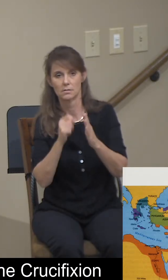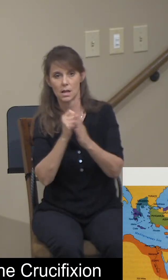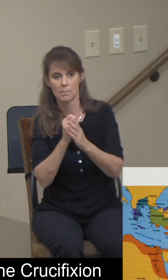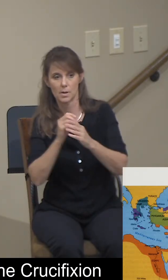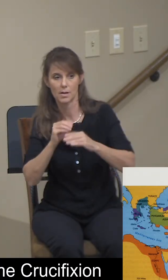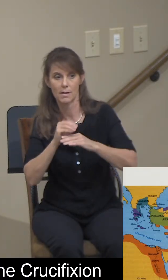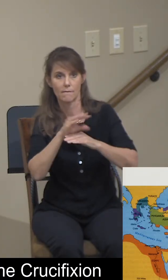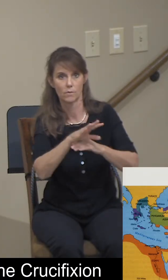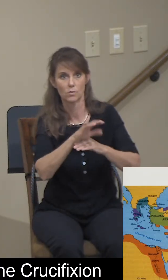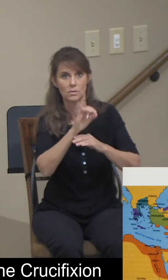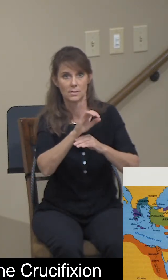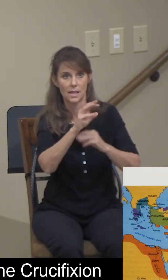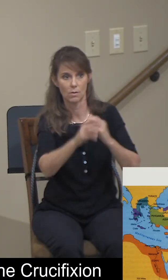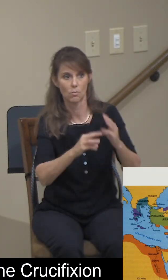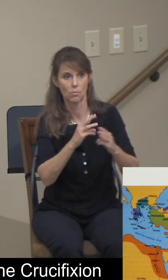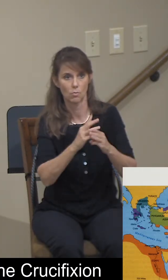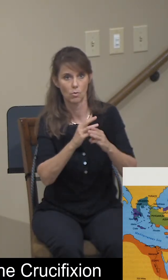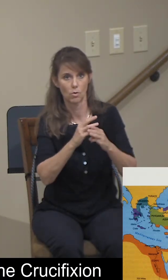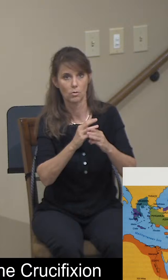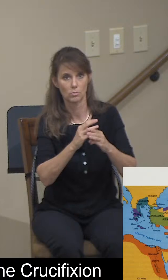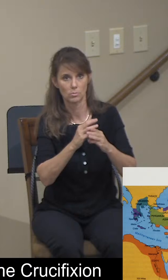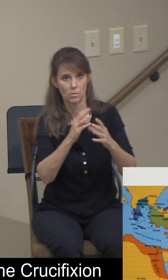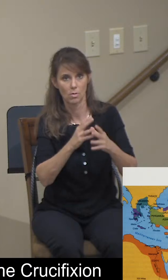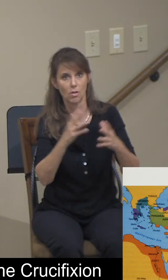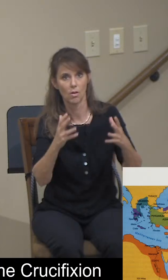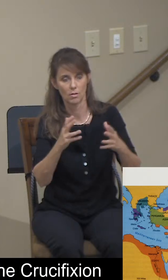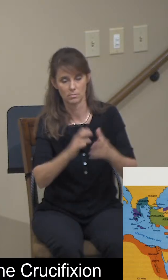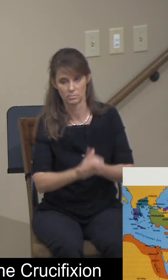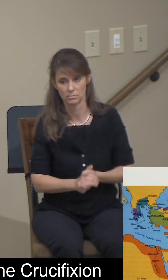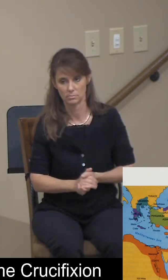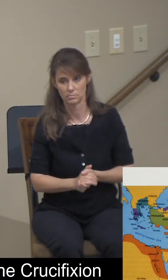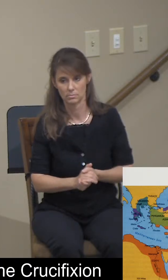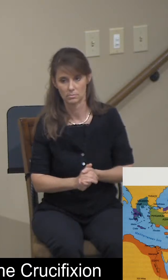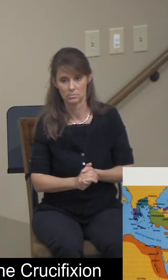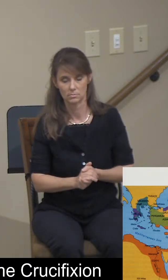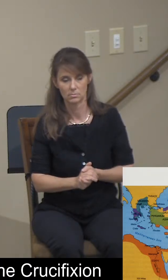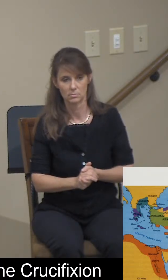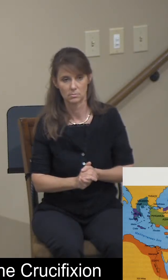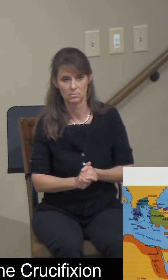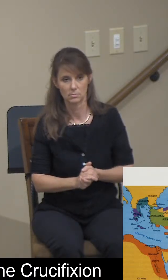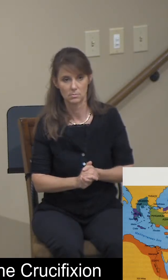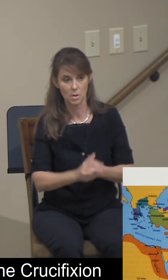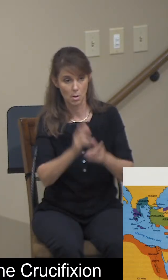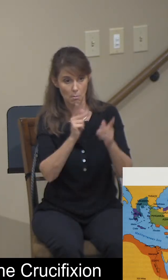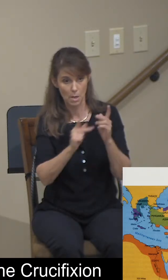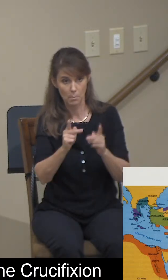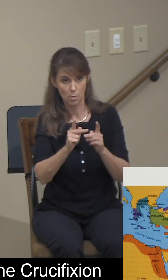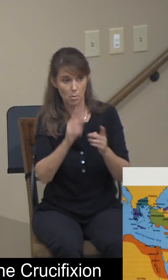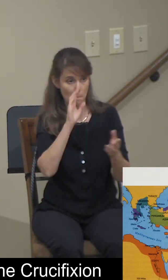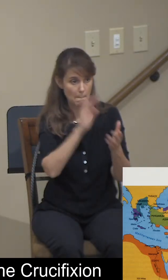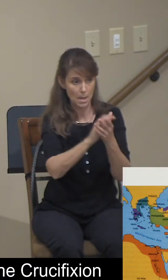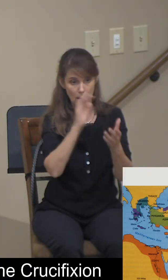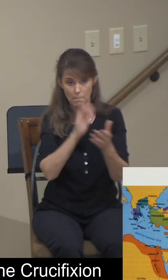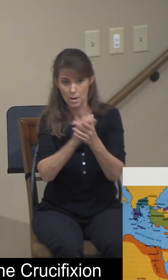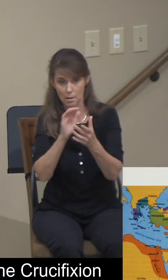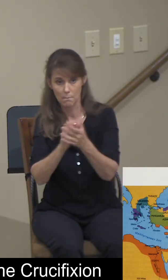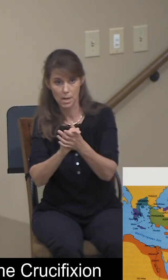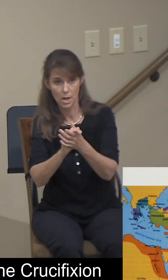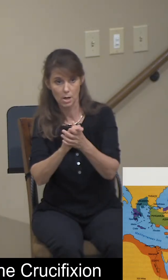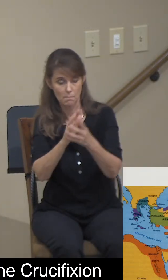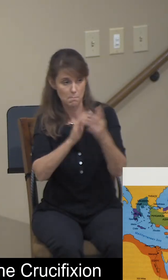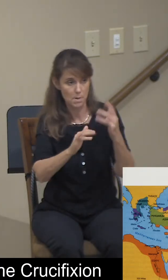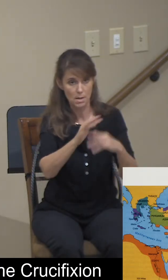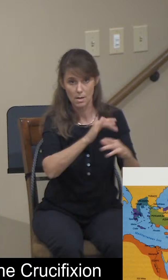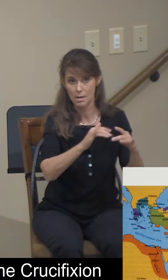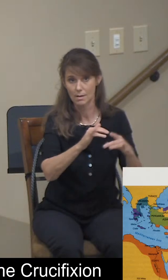and the world that the Greeks created. The question of mixing does not go away because of it, though. Just because there is an